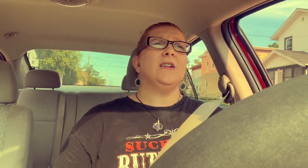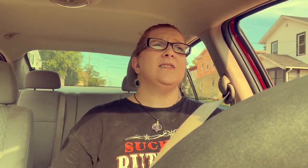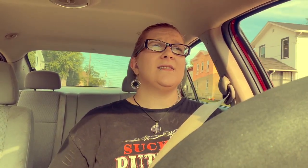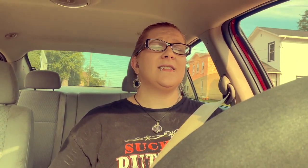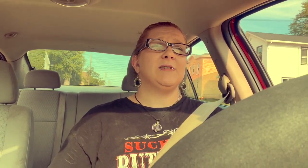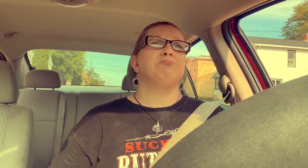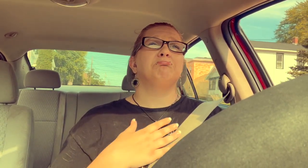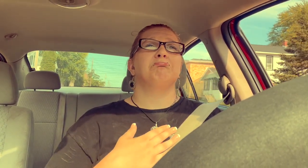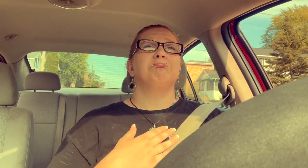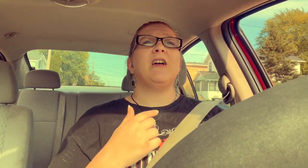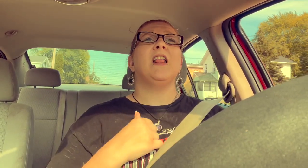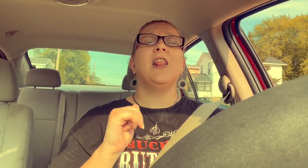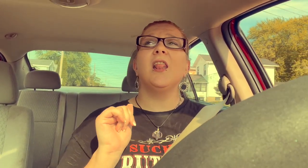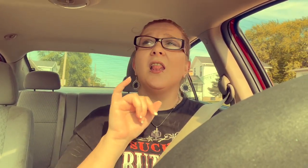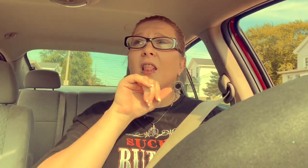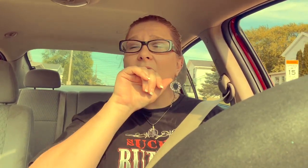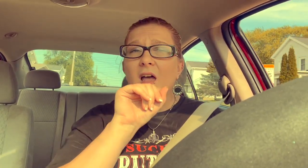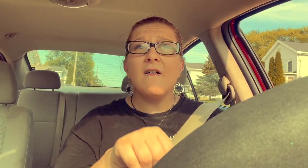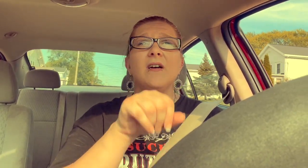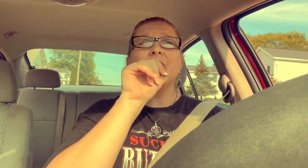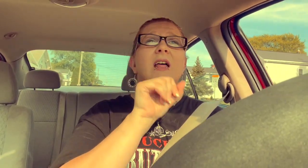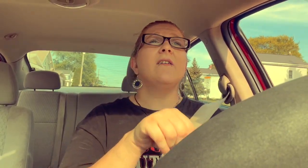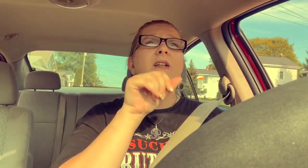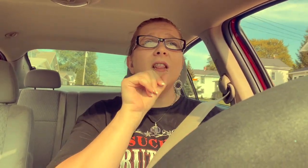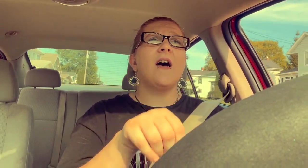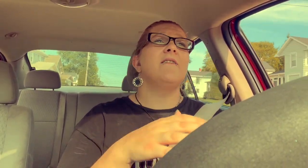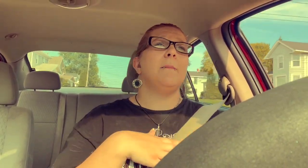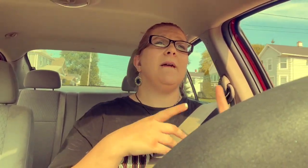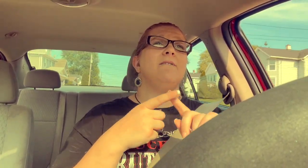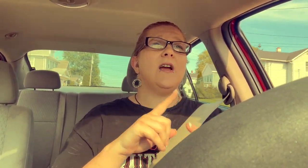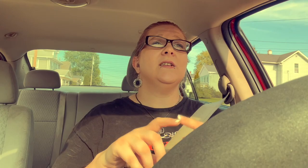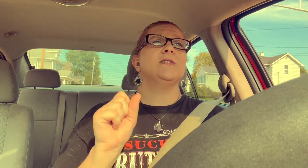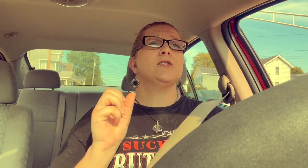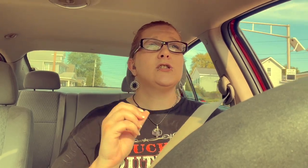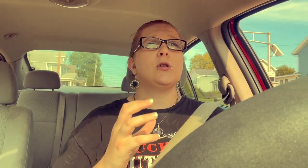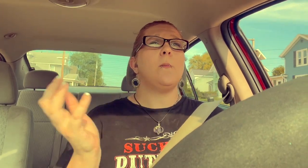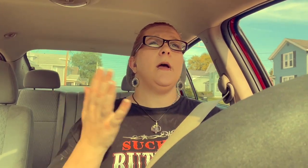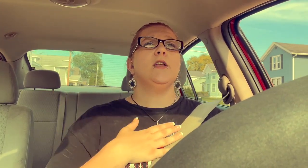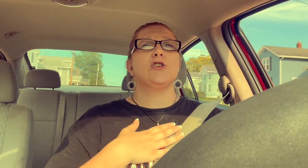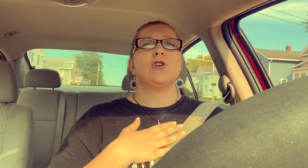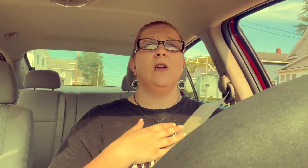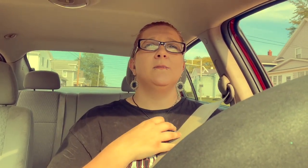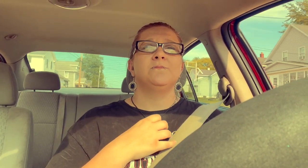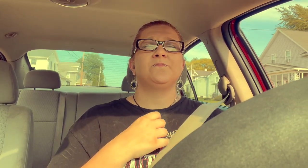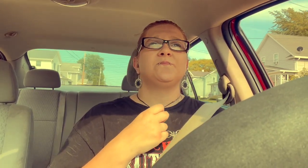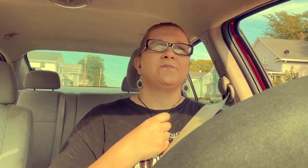friends. I love, love, love my friends so much.